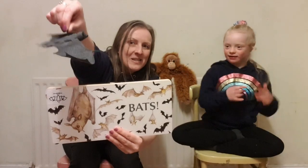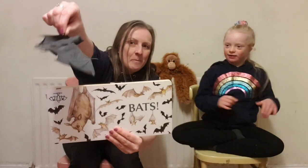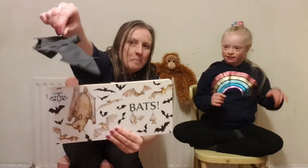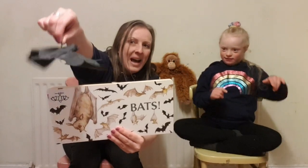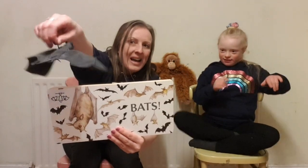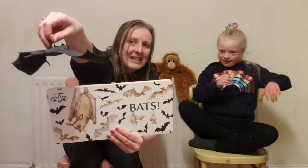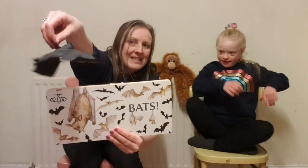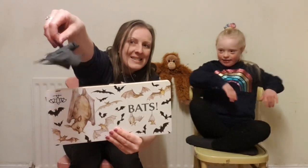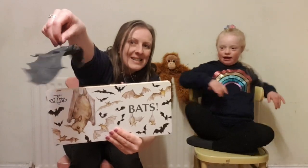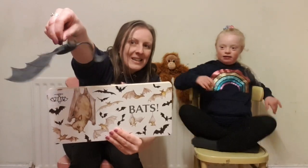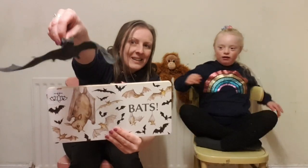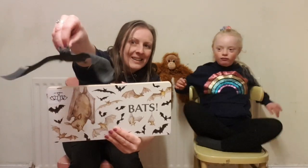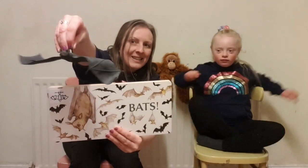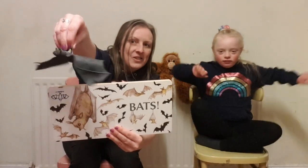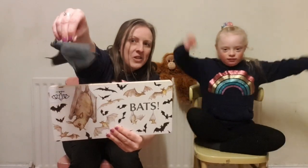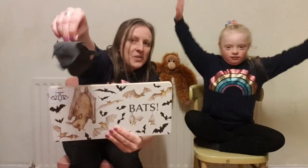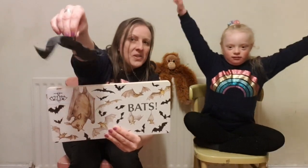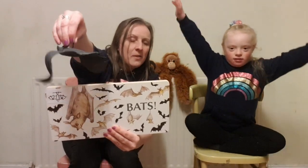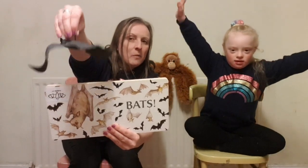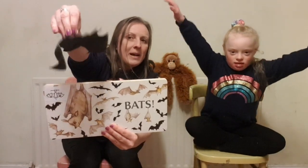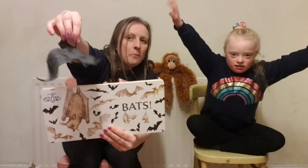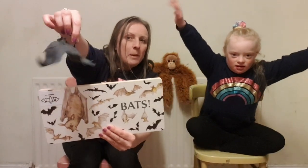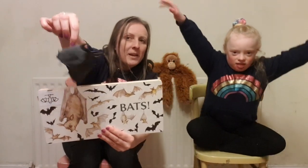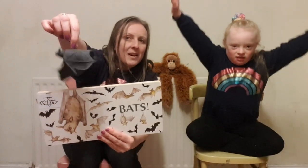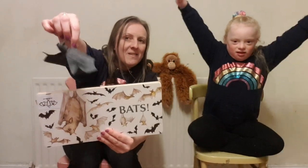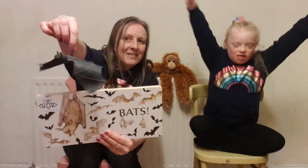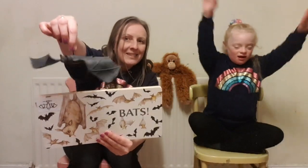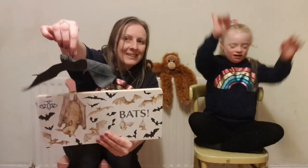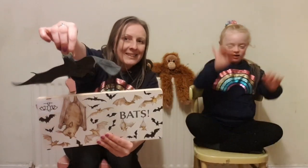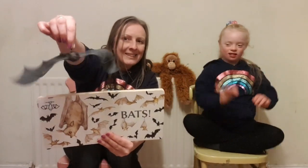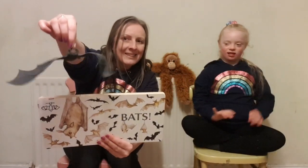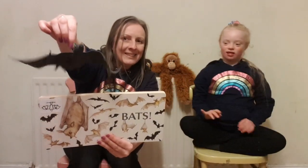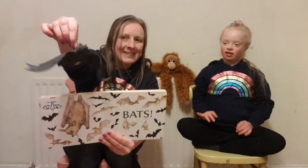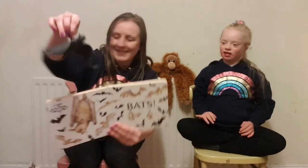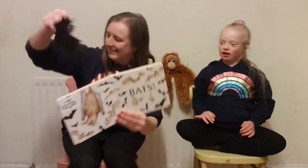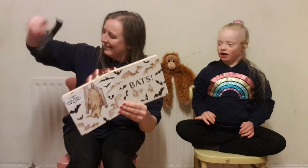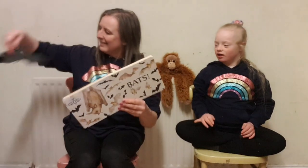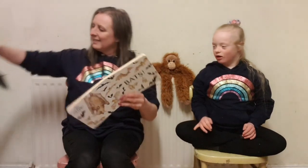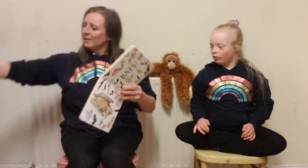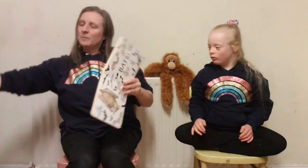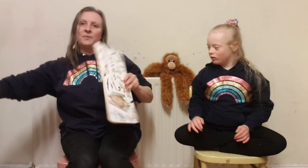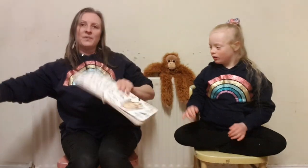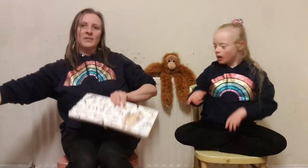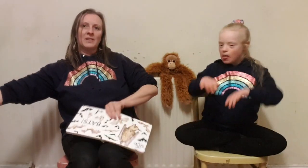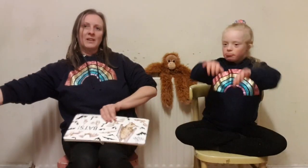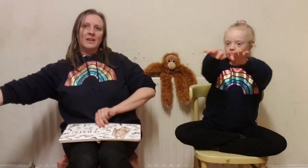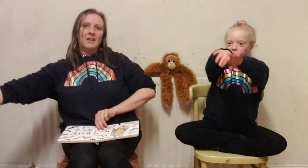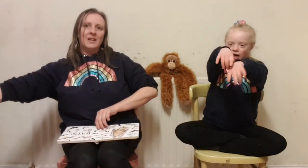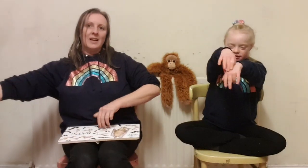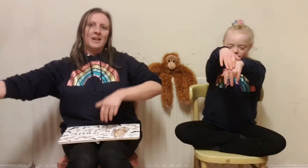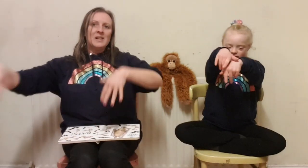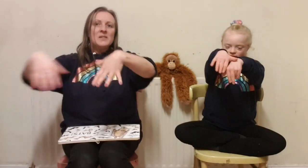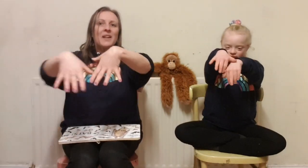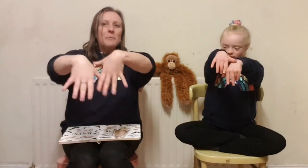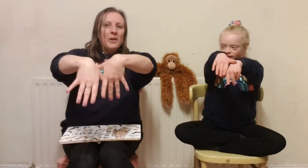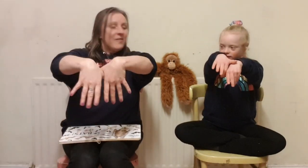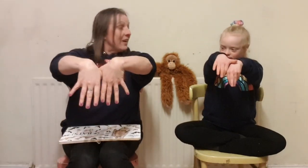Some bats. I know. Do you know the sign for bats, baby girl? I know. Bat. That's perfect.